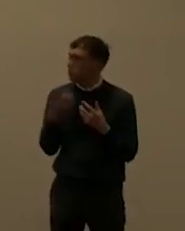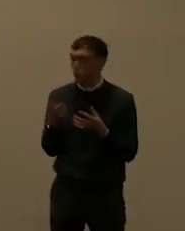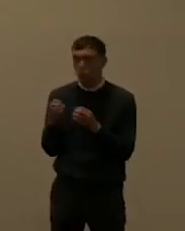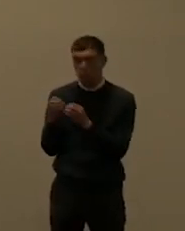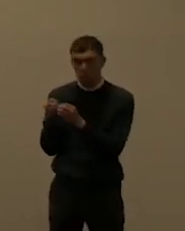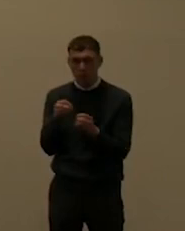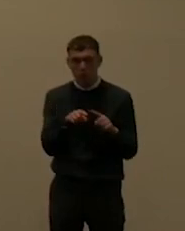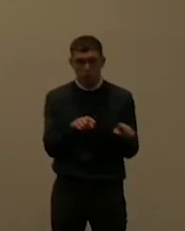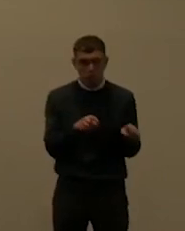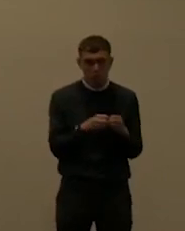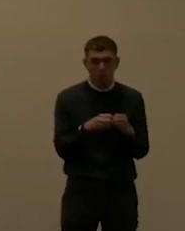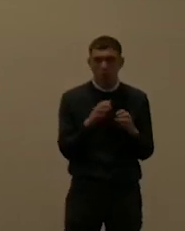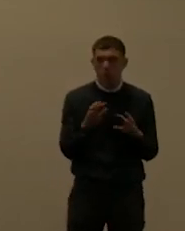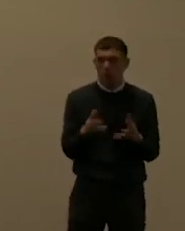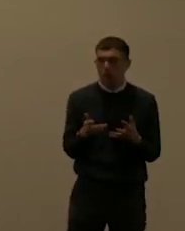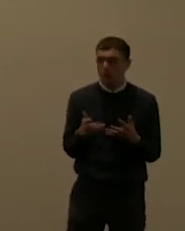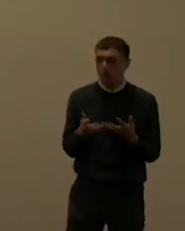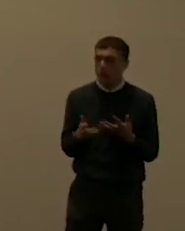branch-to-branch connection, virtual WAN